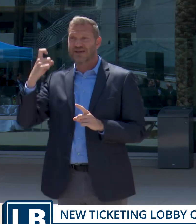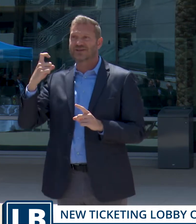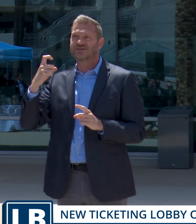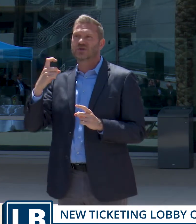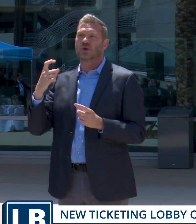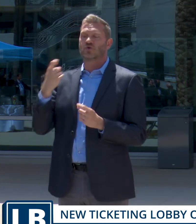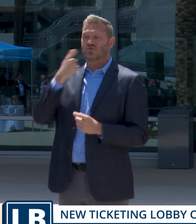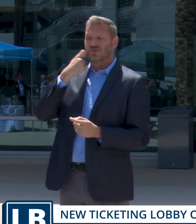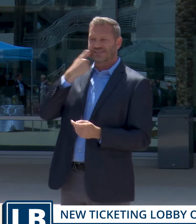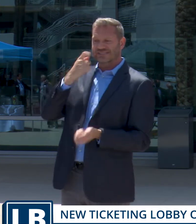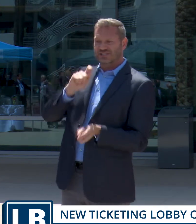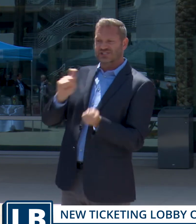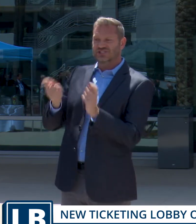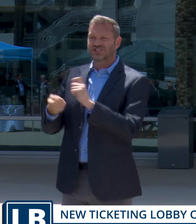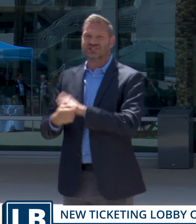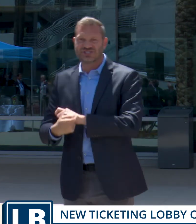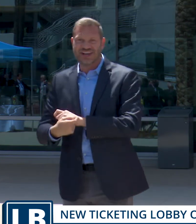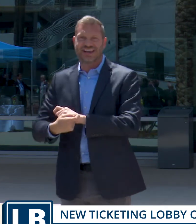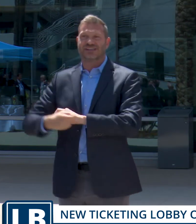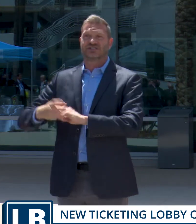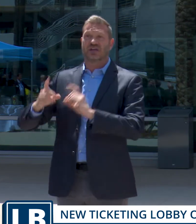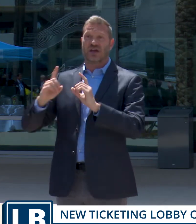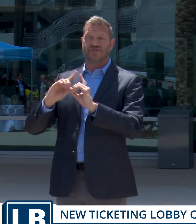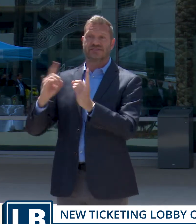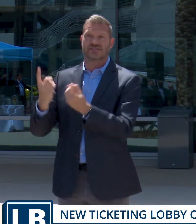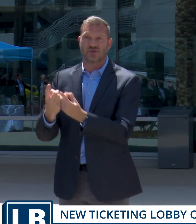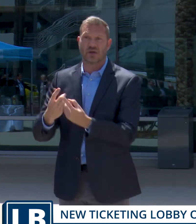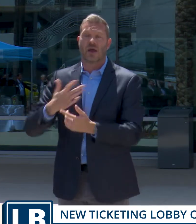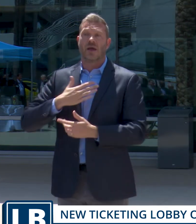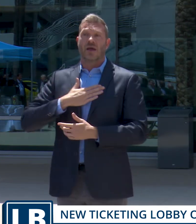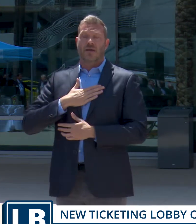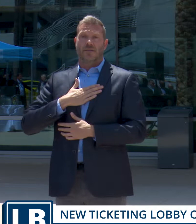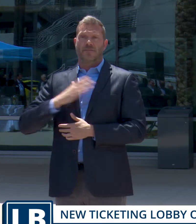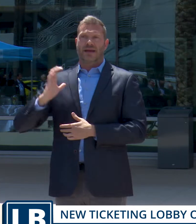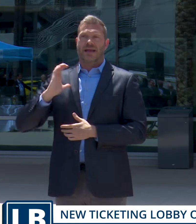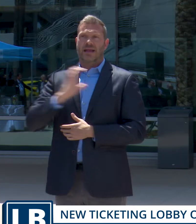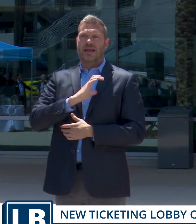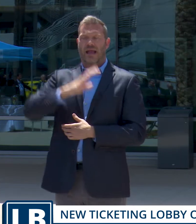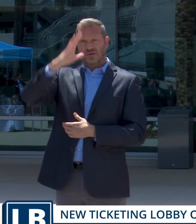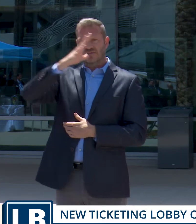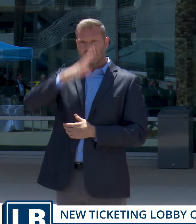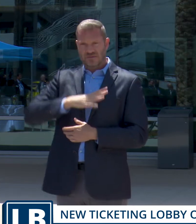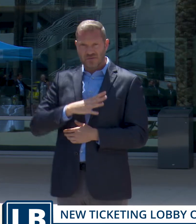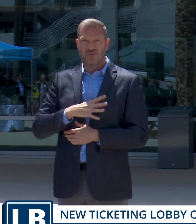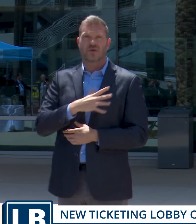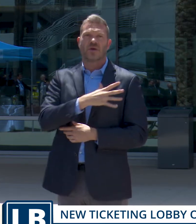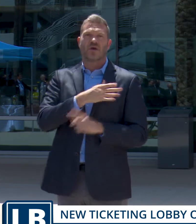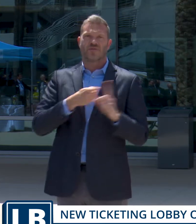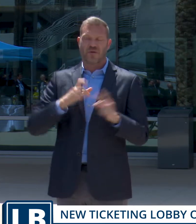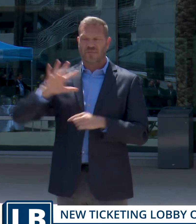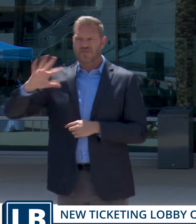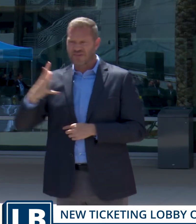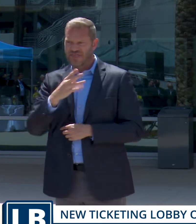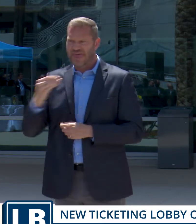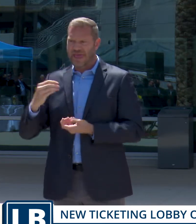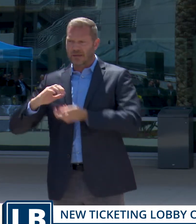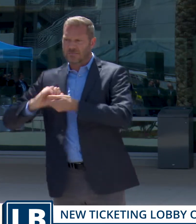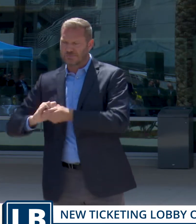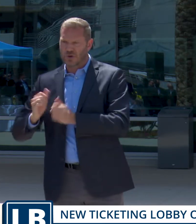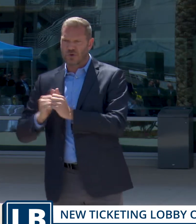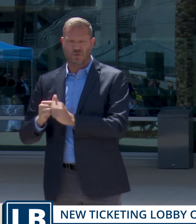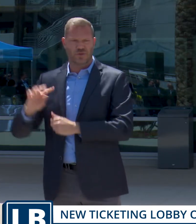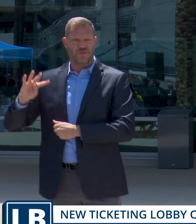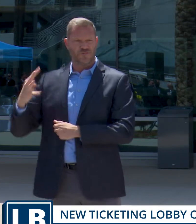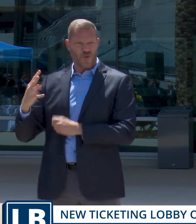to introduce my council colleague from the 5th District and also my constituent from the 4th District, Stacey Mungo-Flanagan.